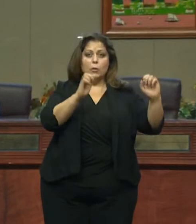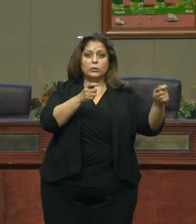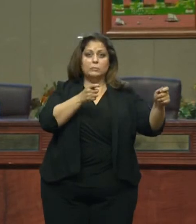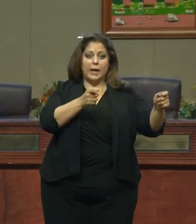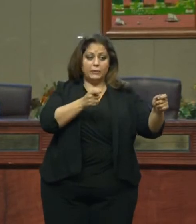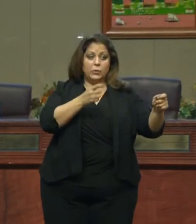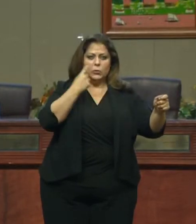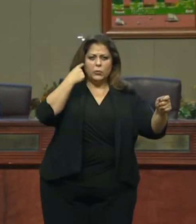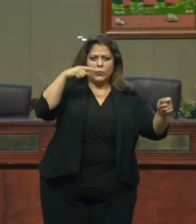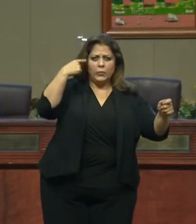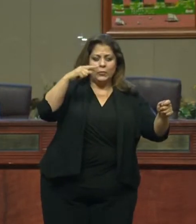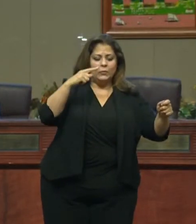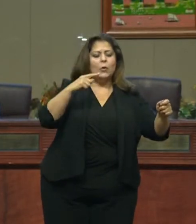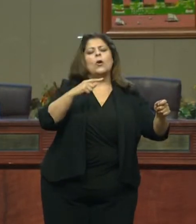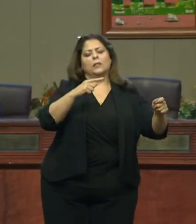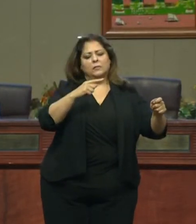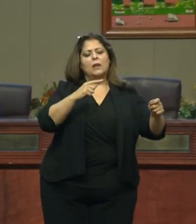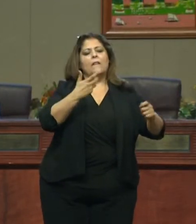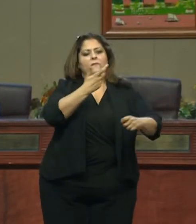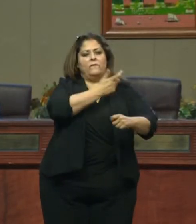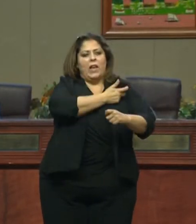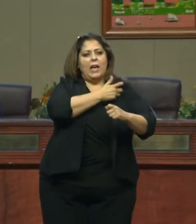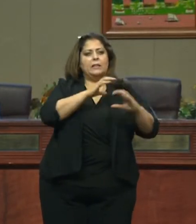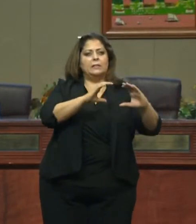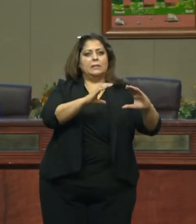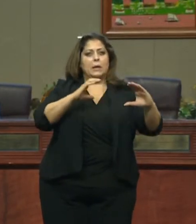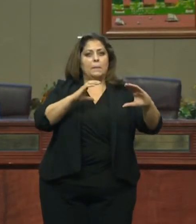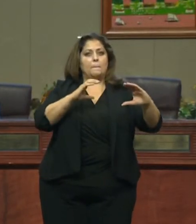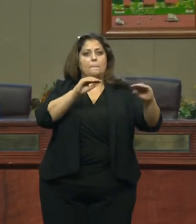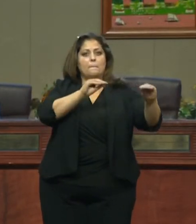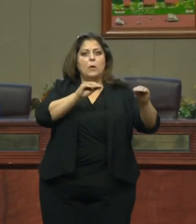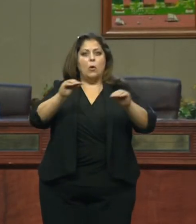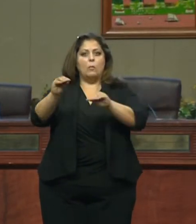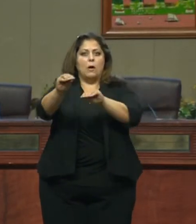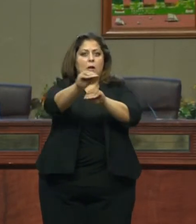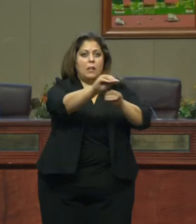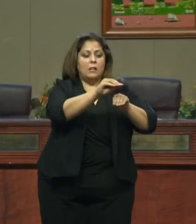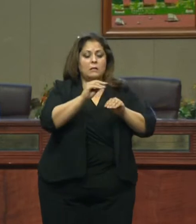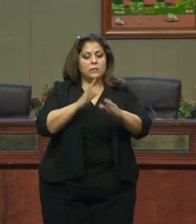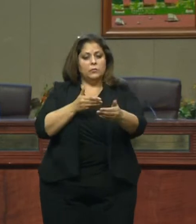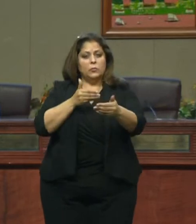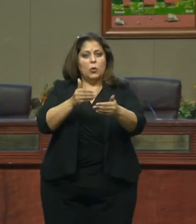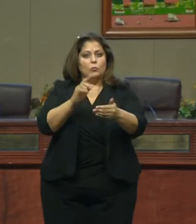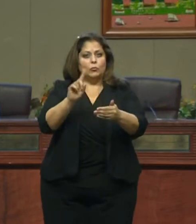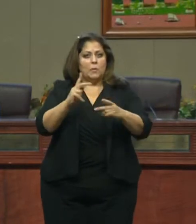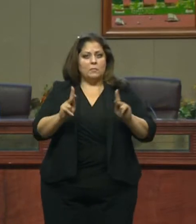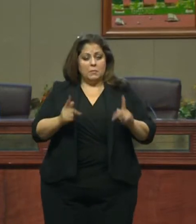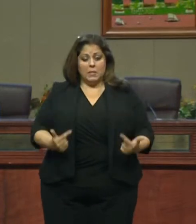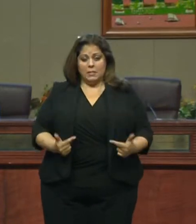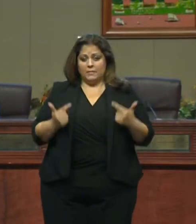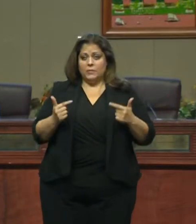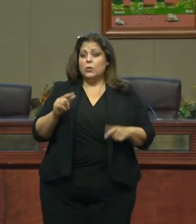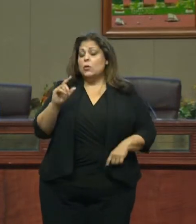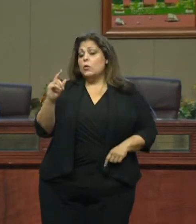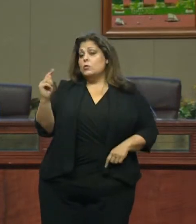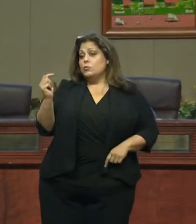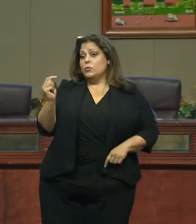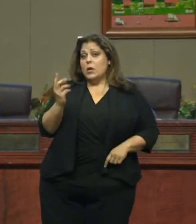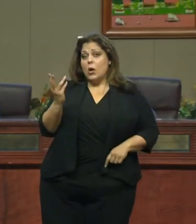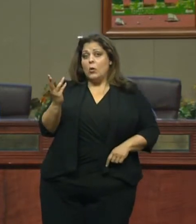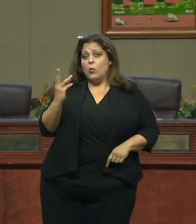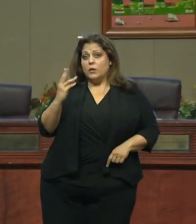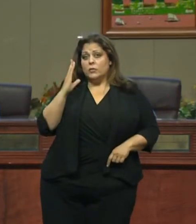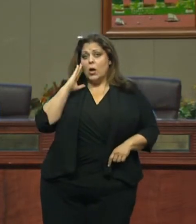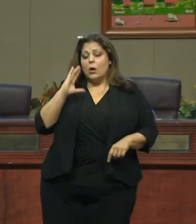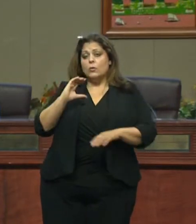mobile vaccine sites to residents close to where they live. So Tuesday and Wednesday, there will be a mobile site at the